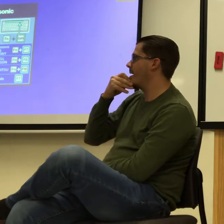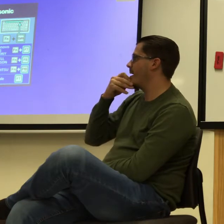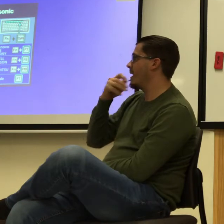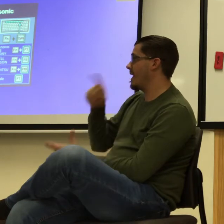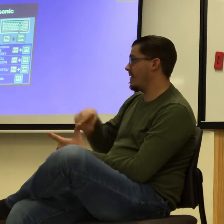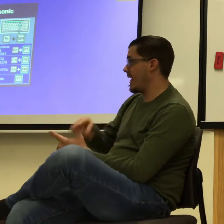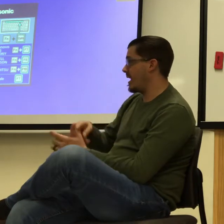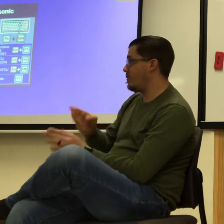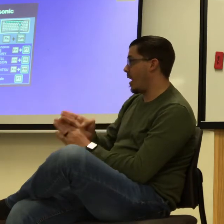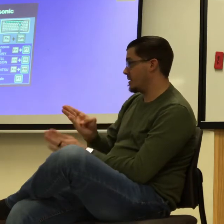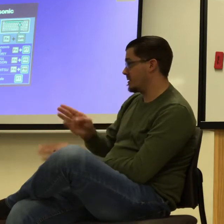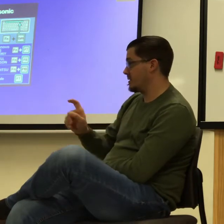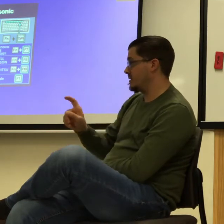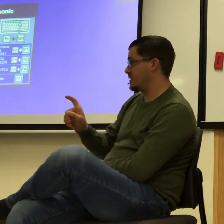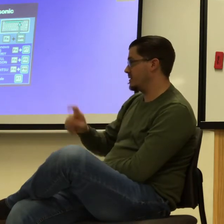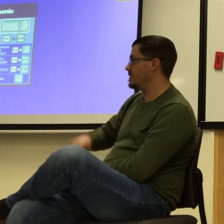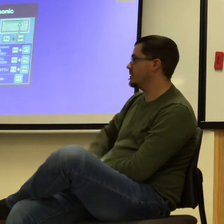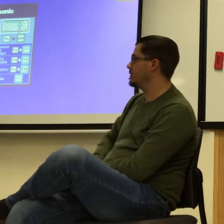Let me get some half sheets.